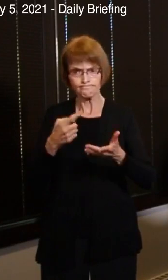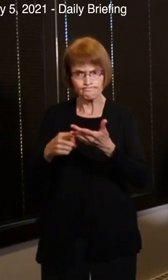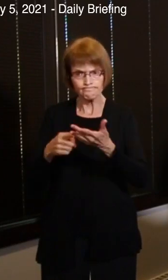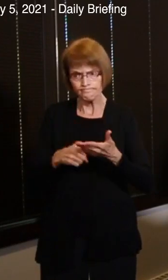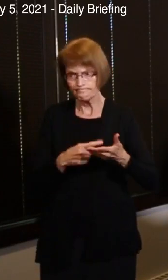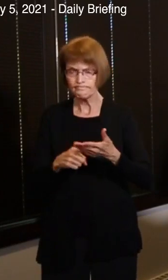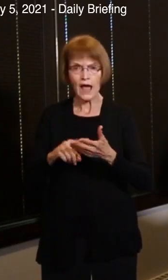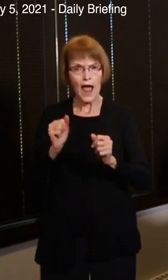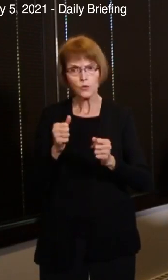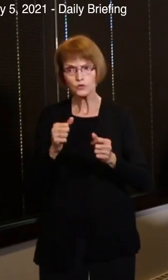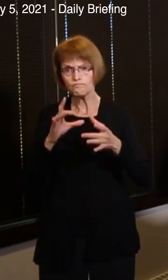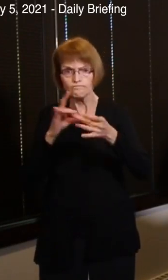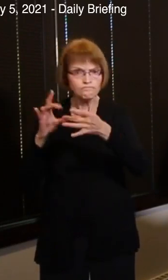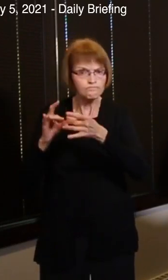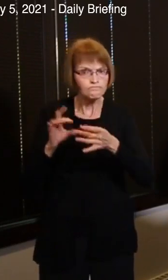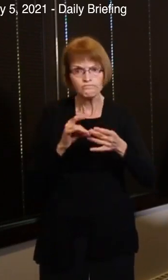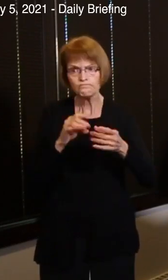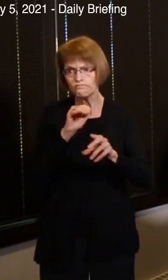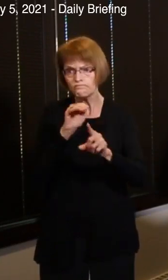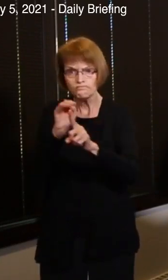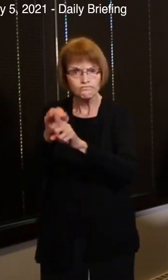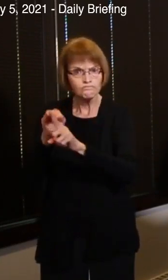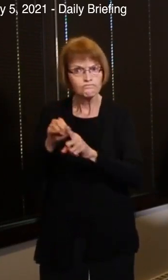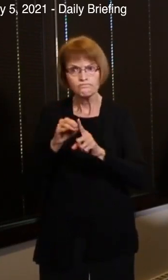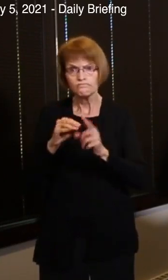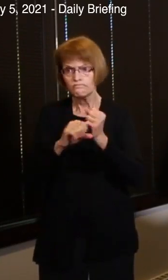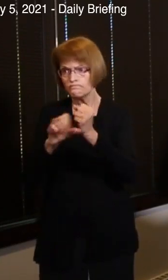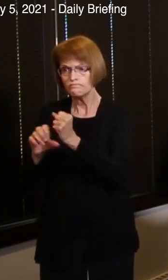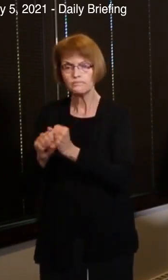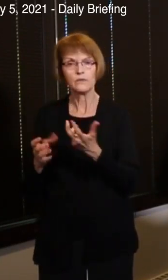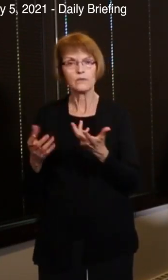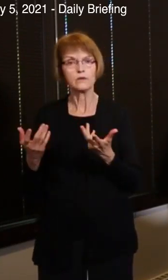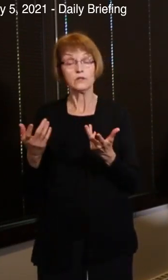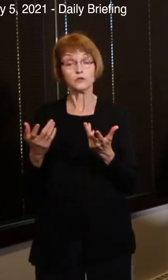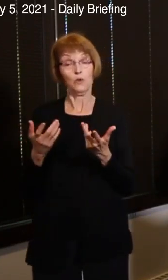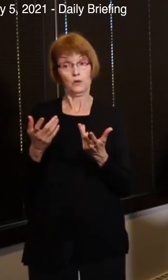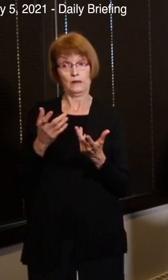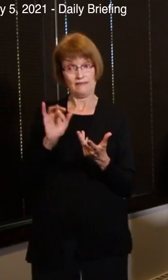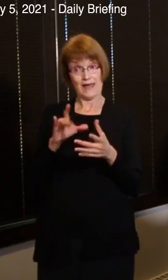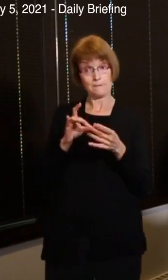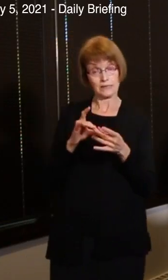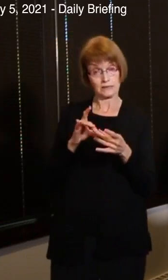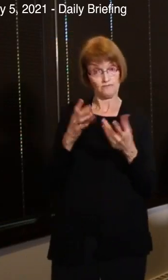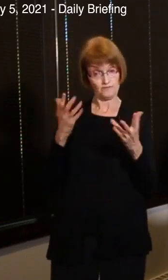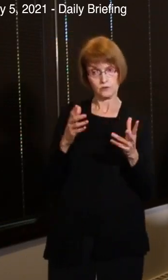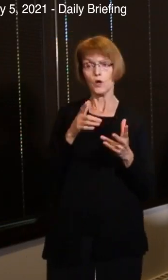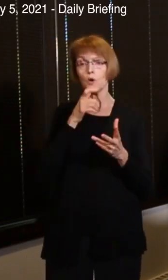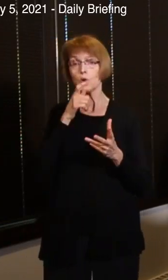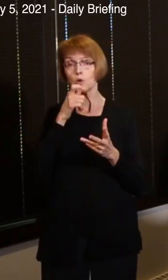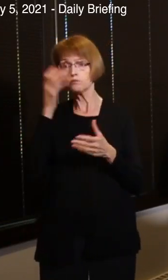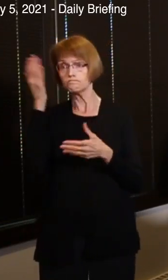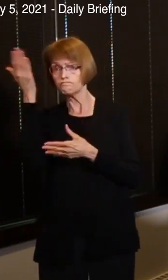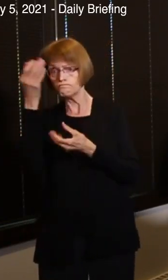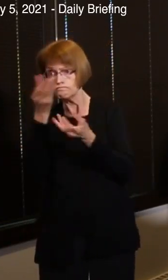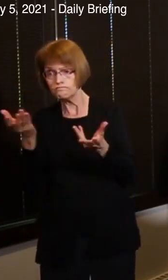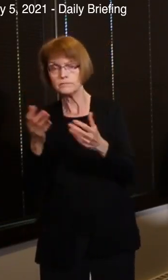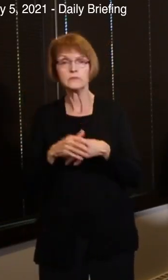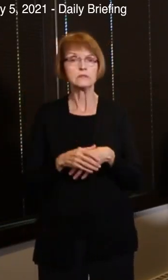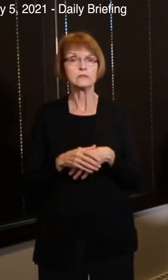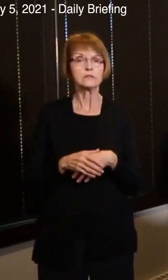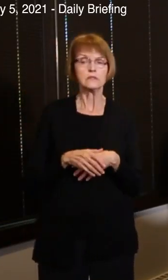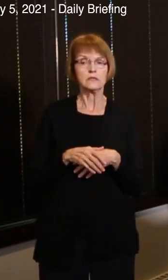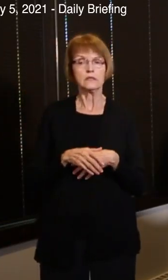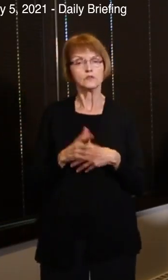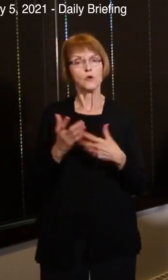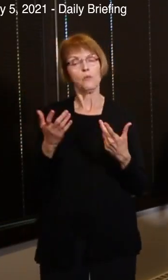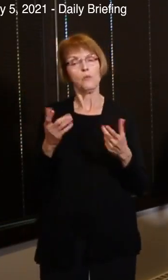do we need to be doing, who needs to be delivering that message, what is the message, and then how can we partner with as many people as we